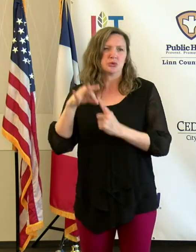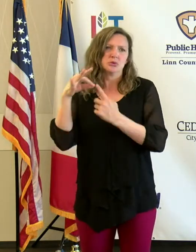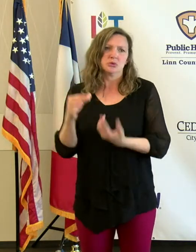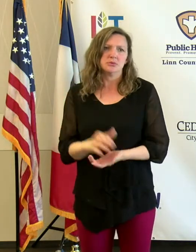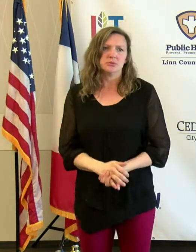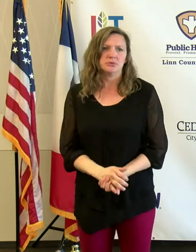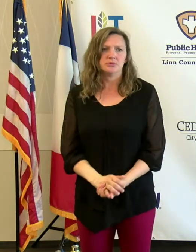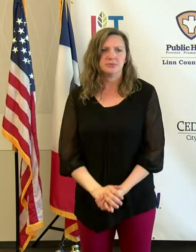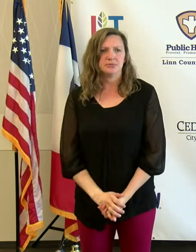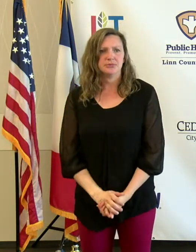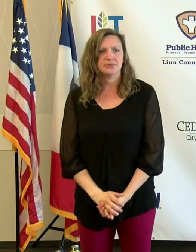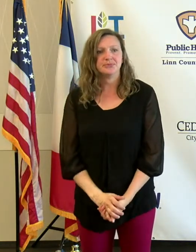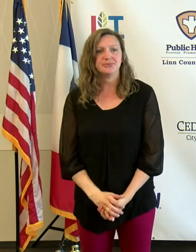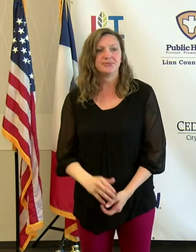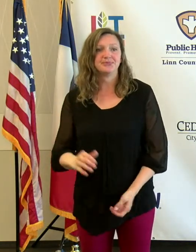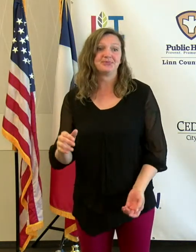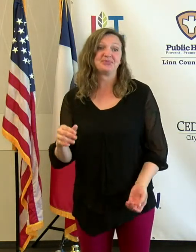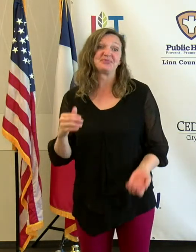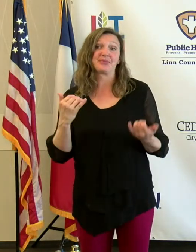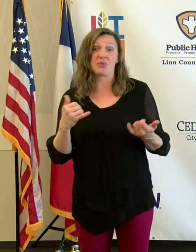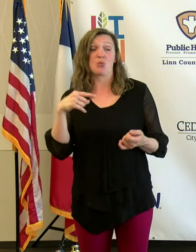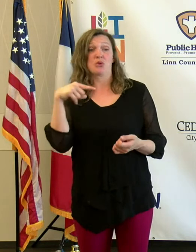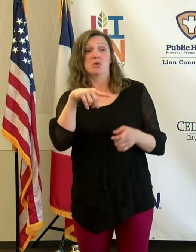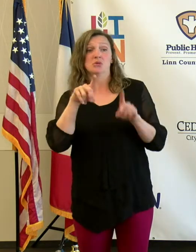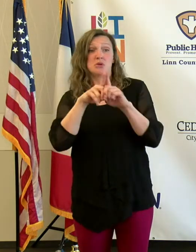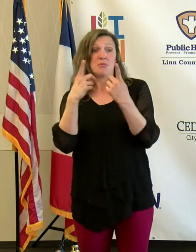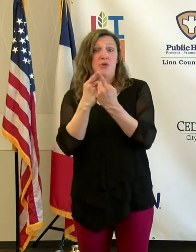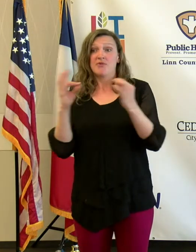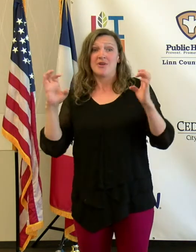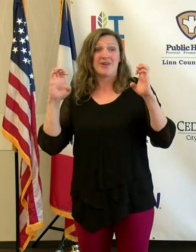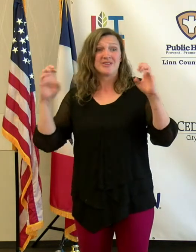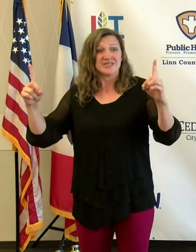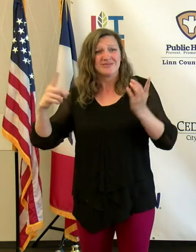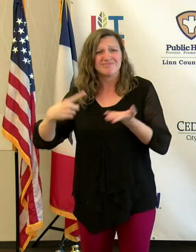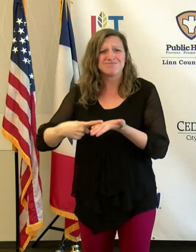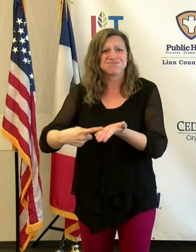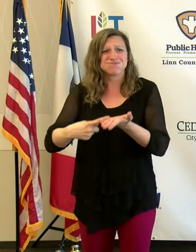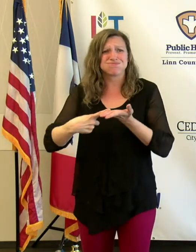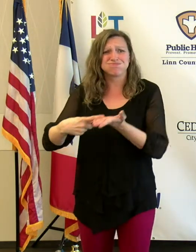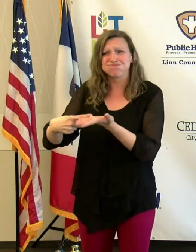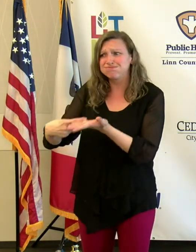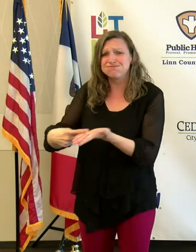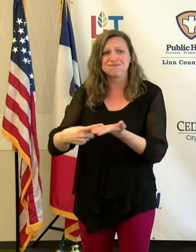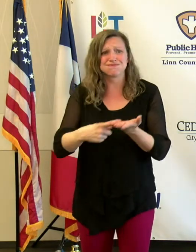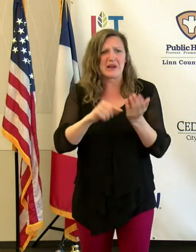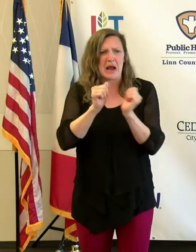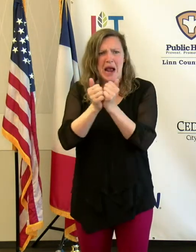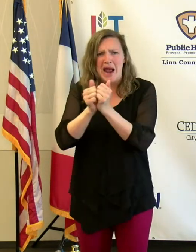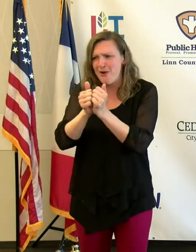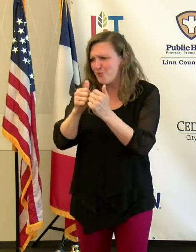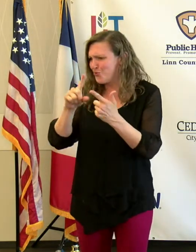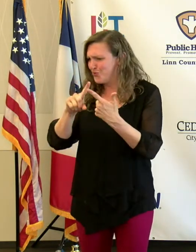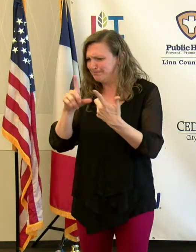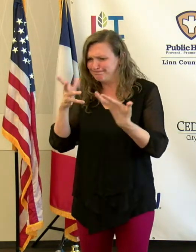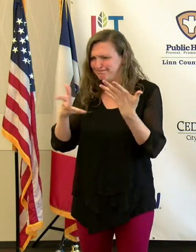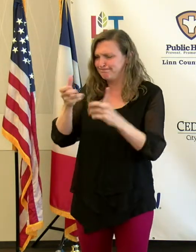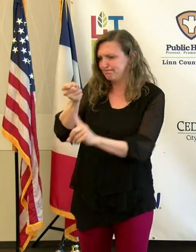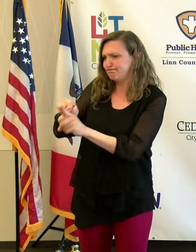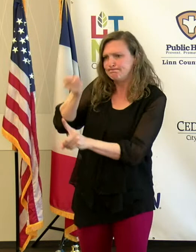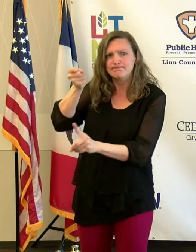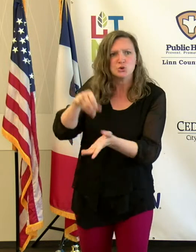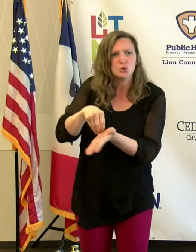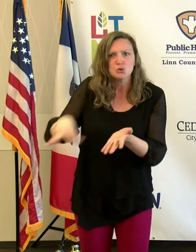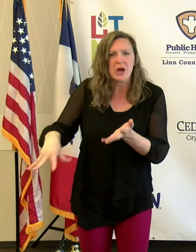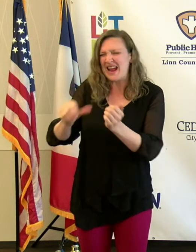we want to take a moment to address the impacts of these policies on our students and families. Our partnering school districts